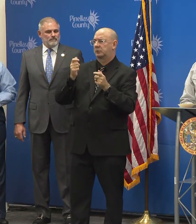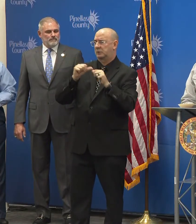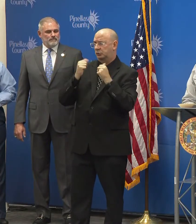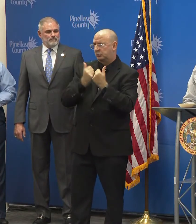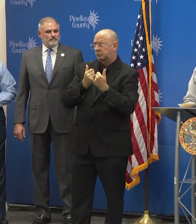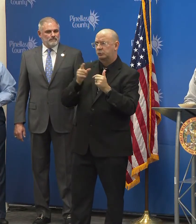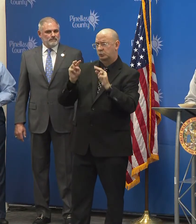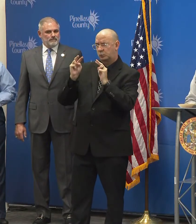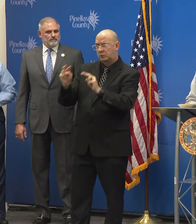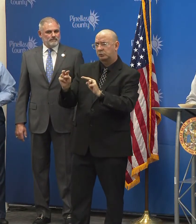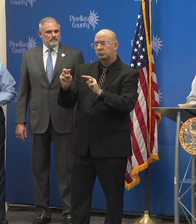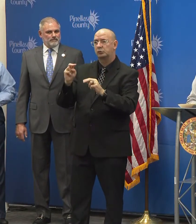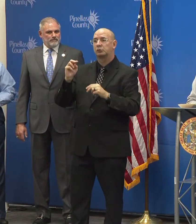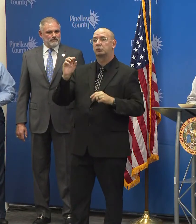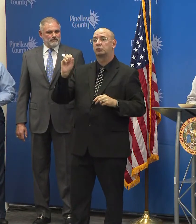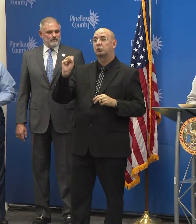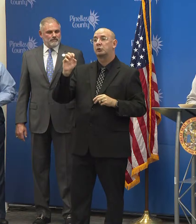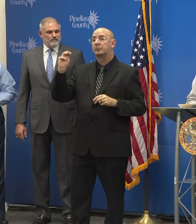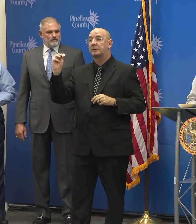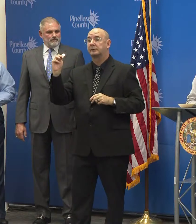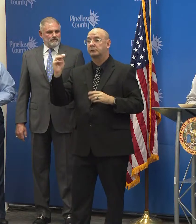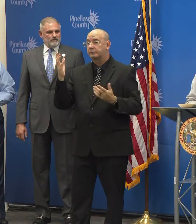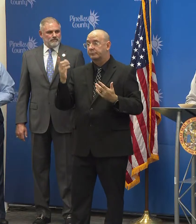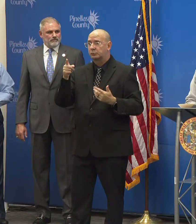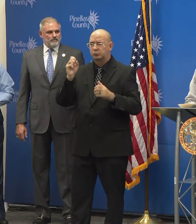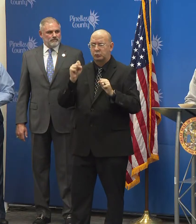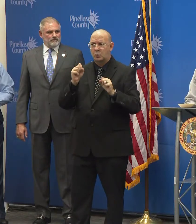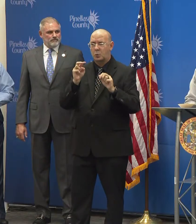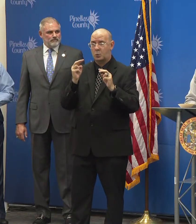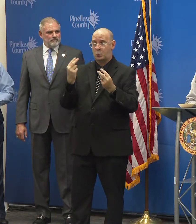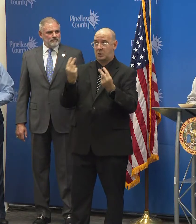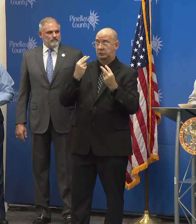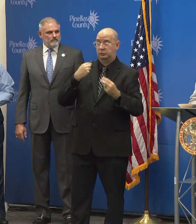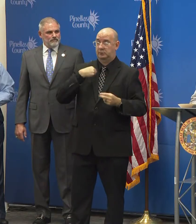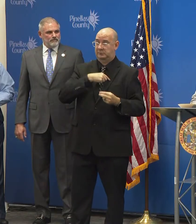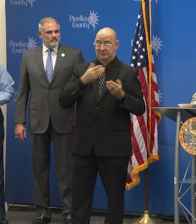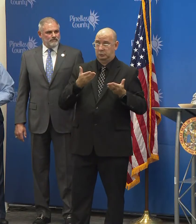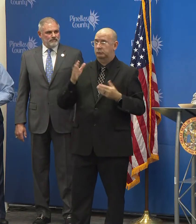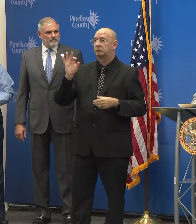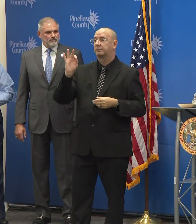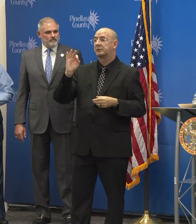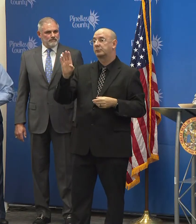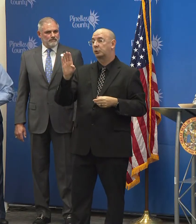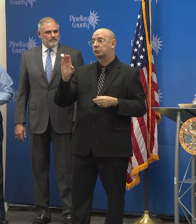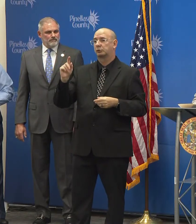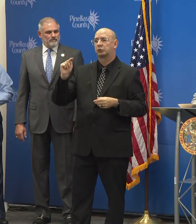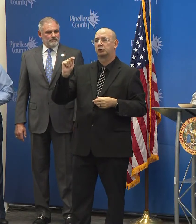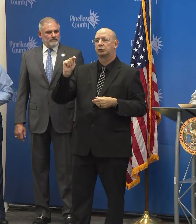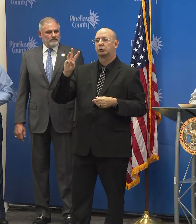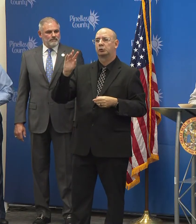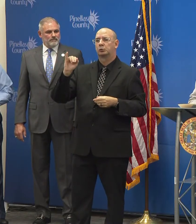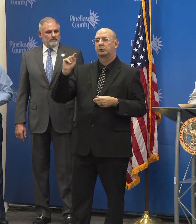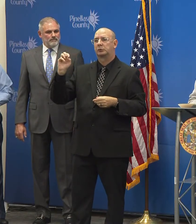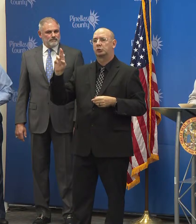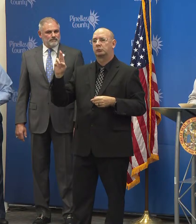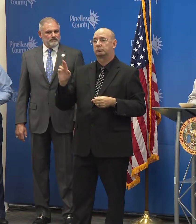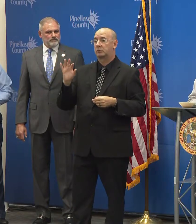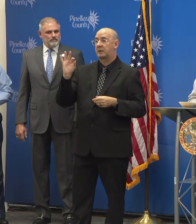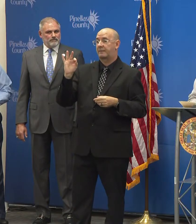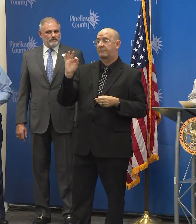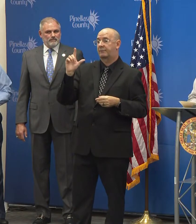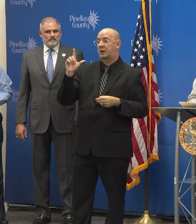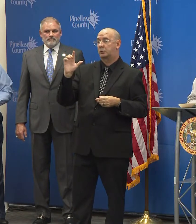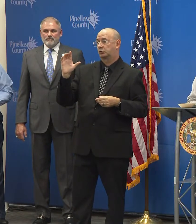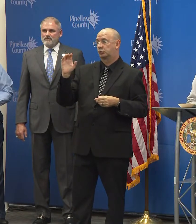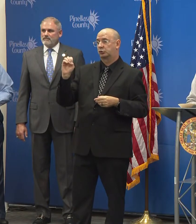You can also follow us on the division on Facebook and Twitter at FLCERT. You can also find additional information and